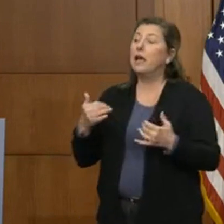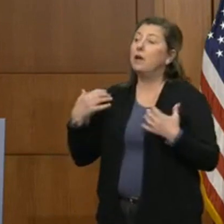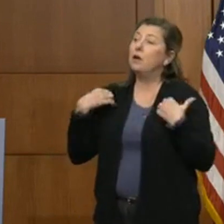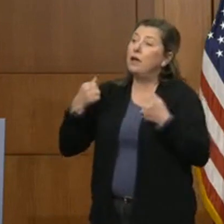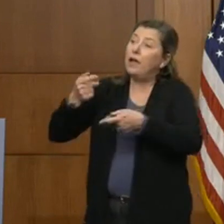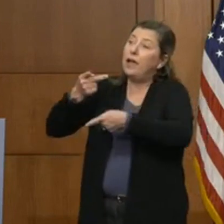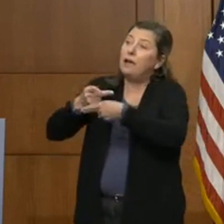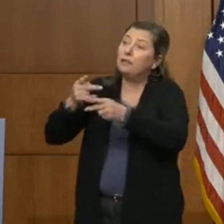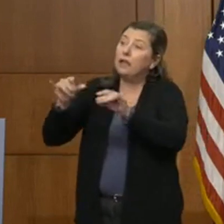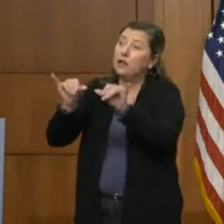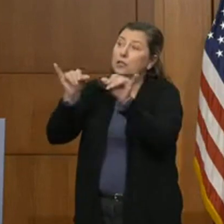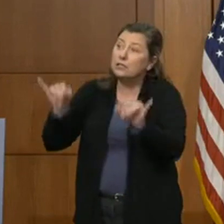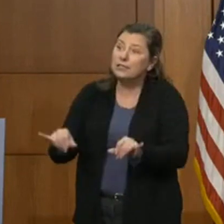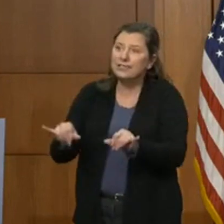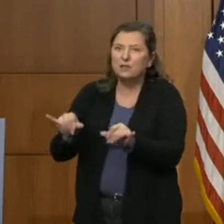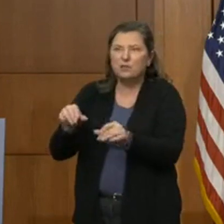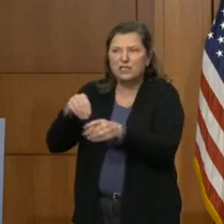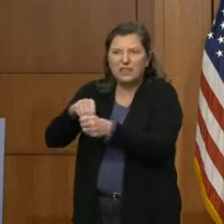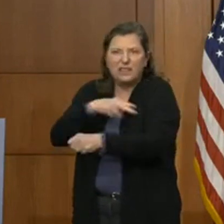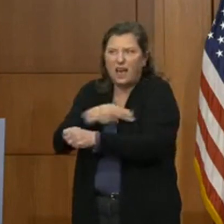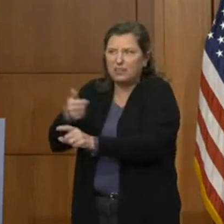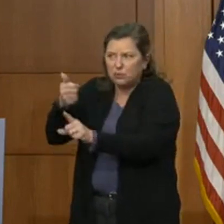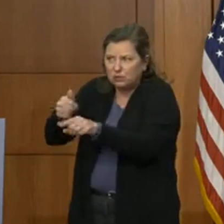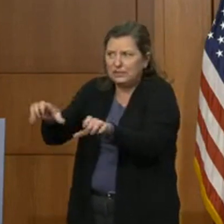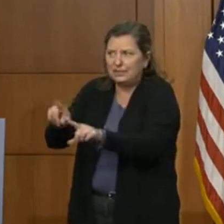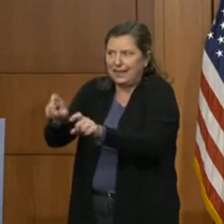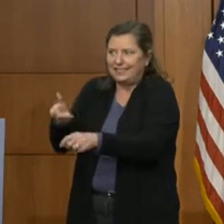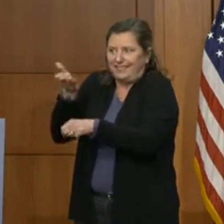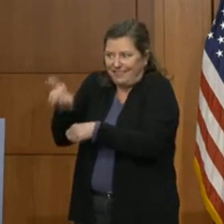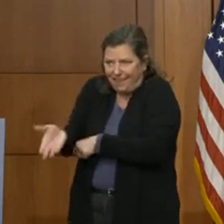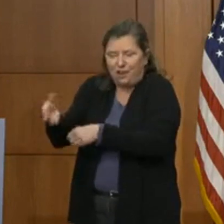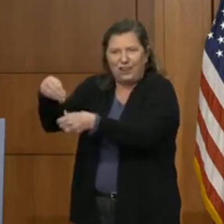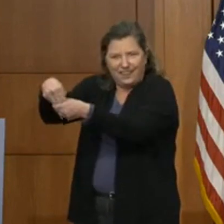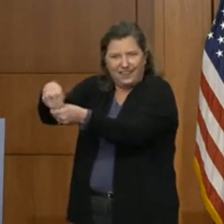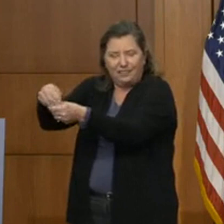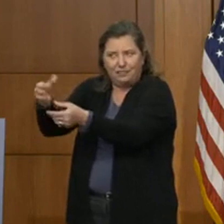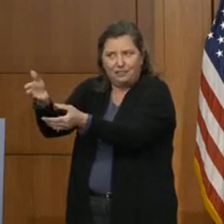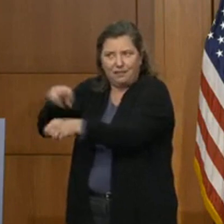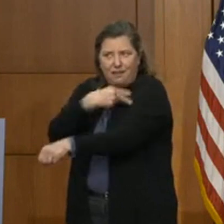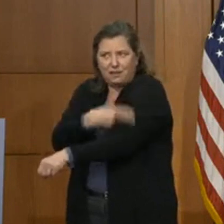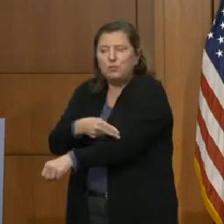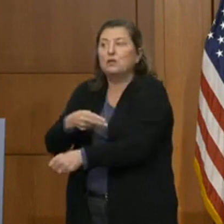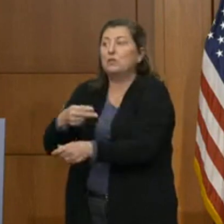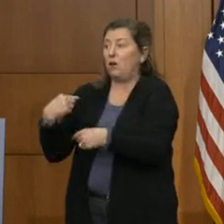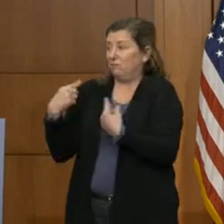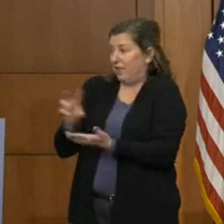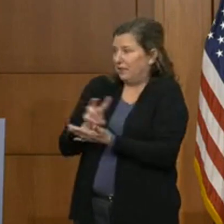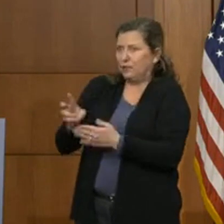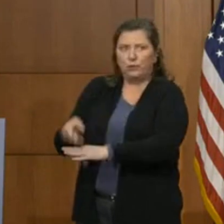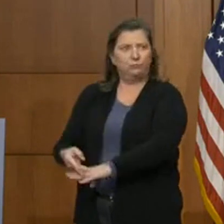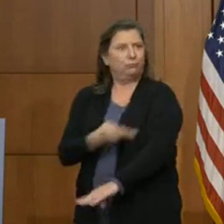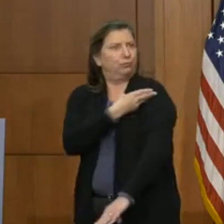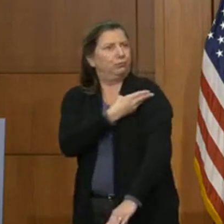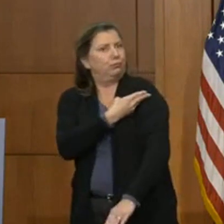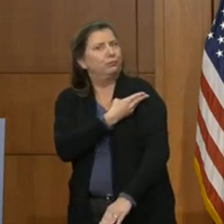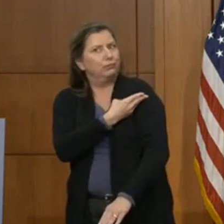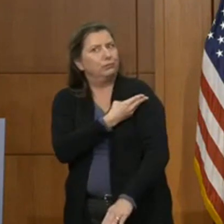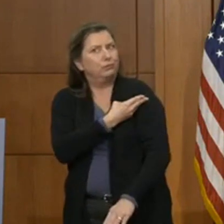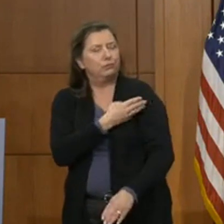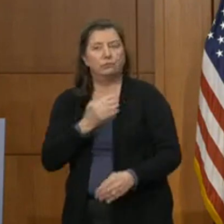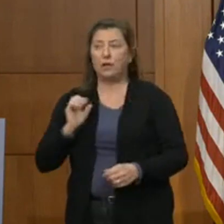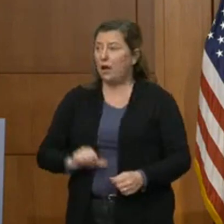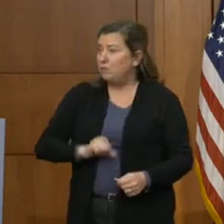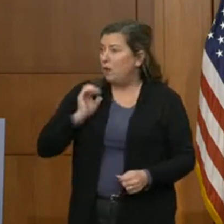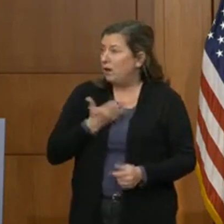doing in-house testing. So we've come a long way in just over 6 weeks, and I'm proud of our